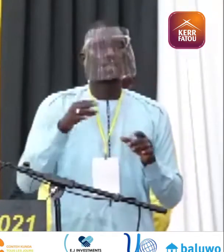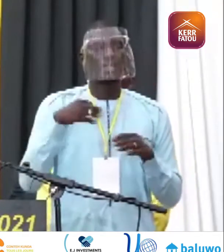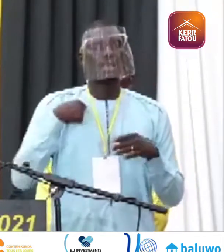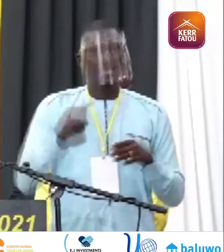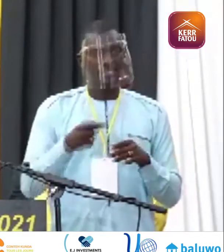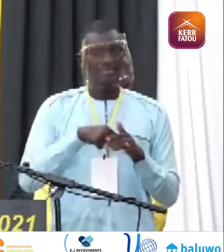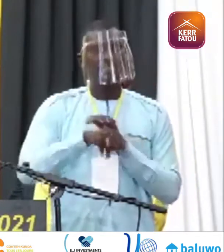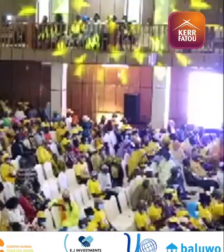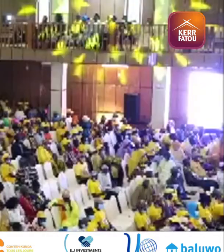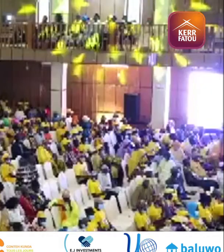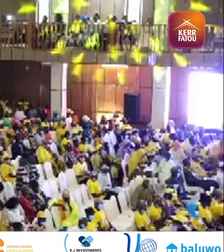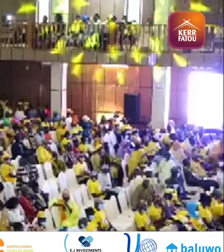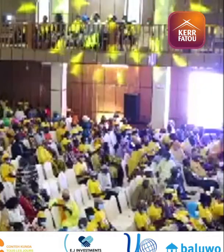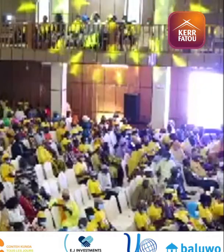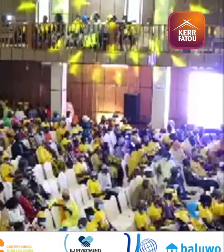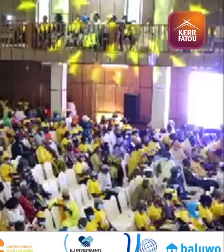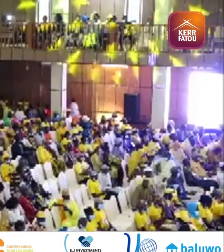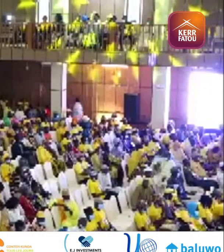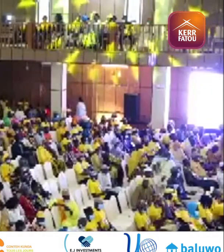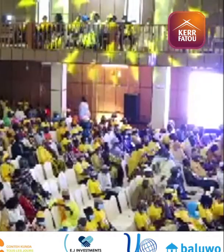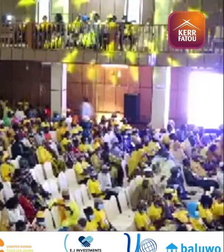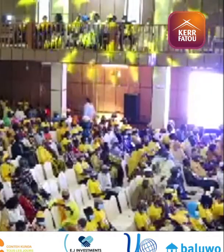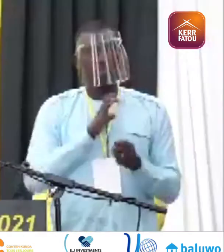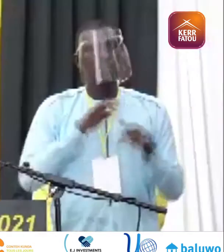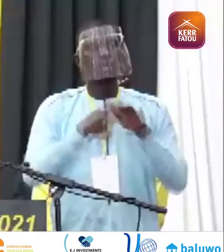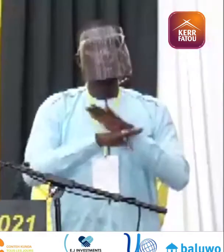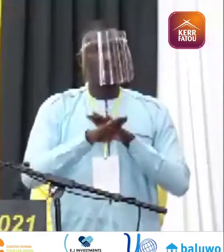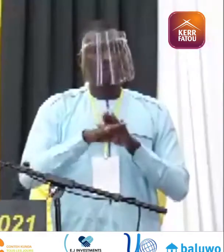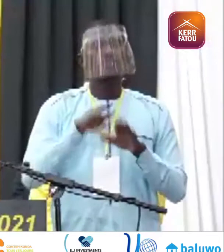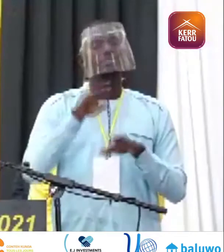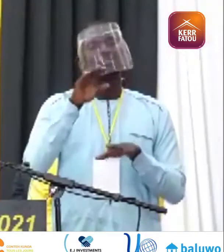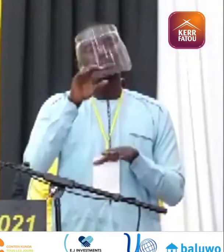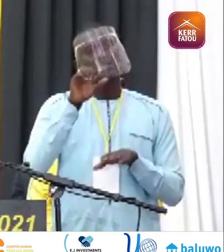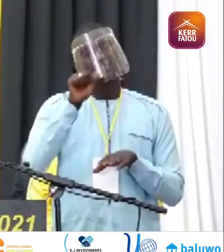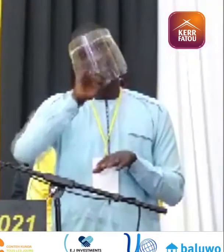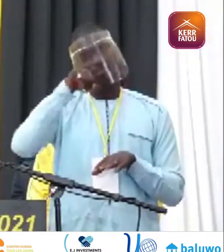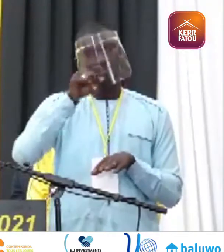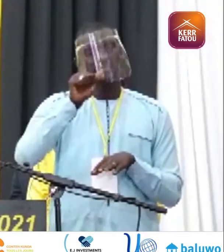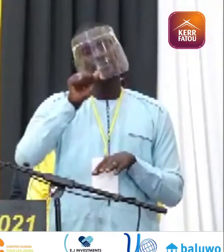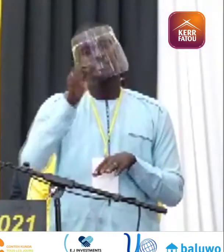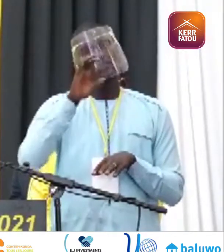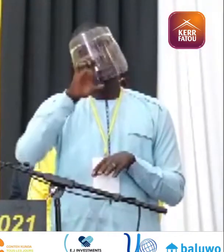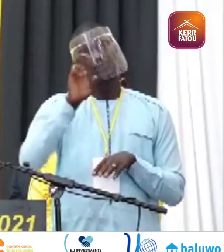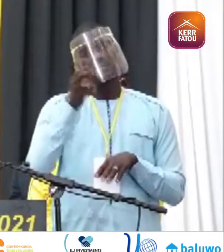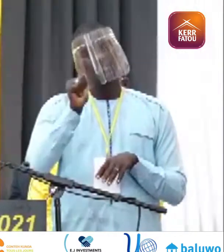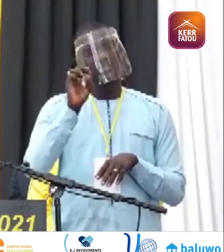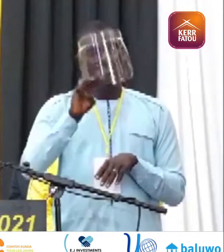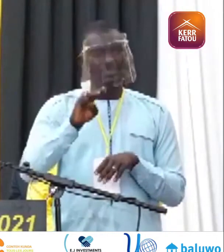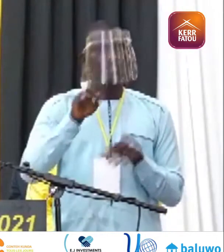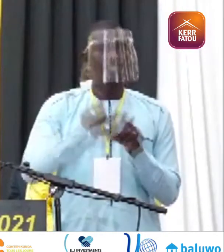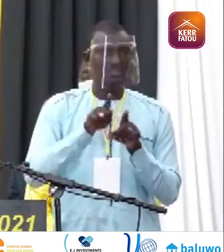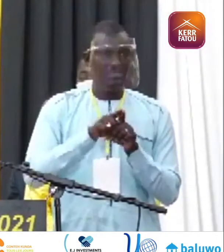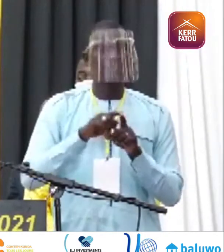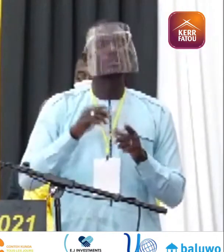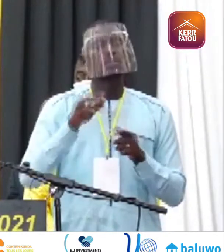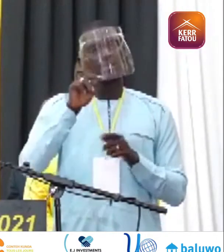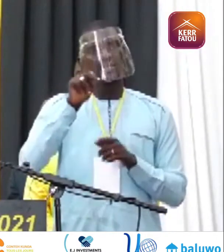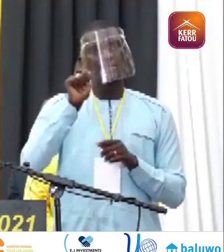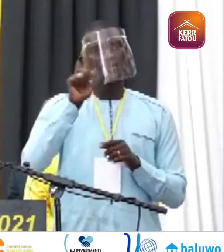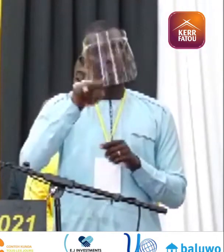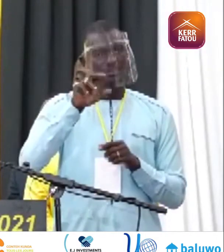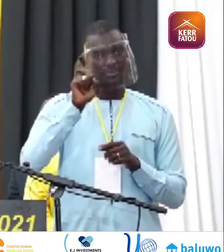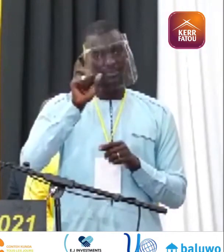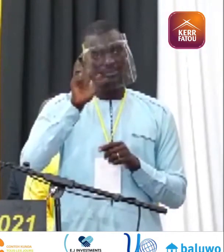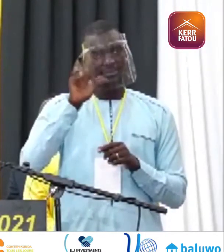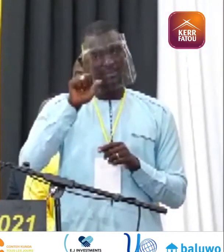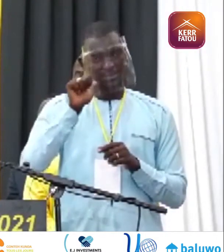to the National Women's Executive Committee under the leadership of Jasukaina Kerr. The women of Kansala were honored to have been graced and celebrated